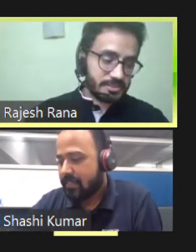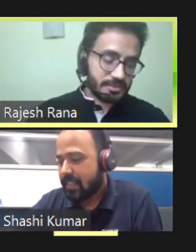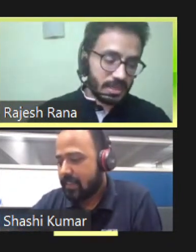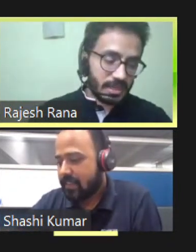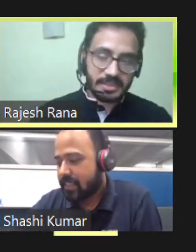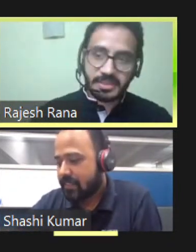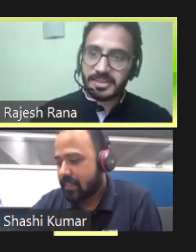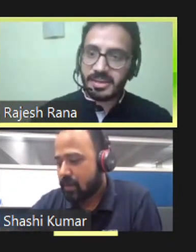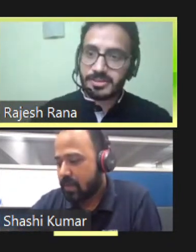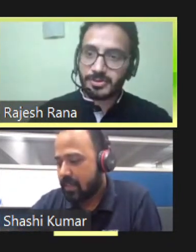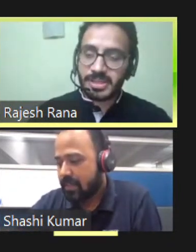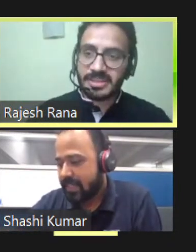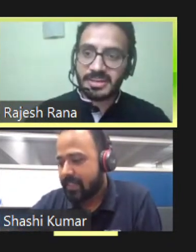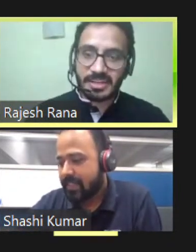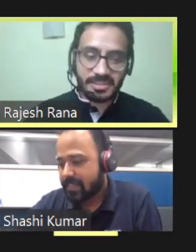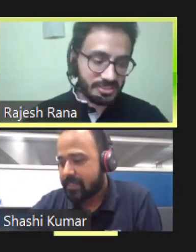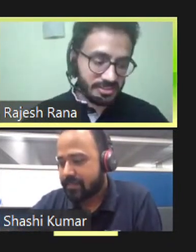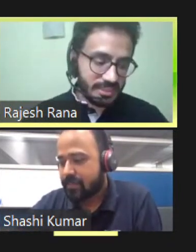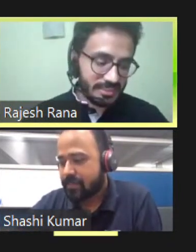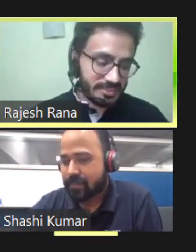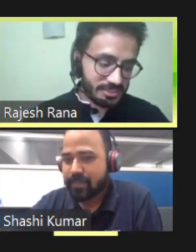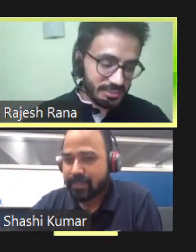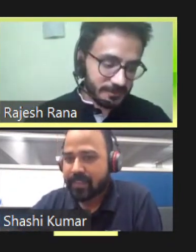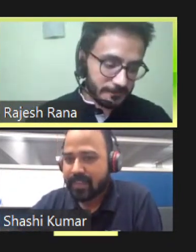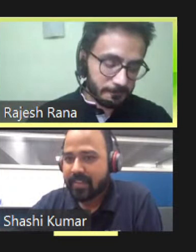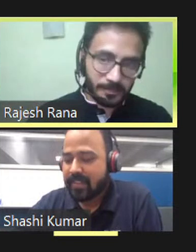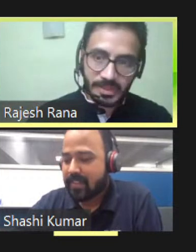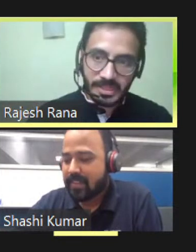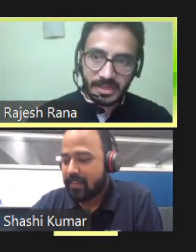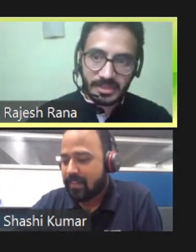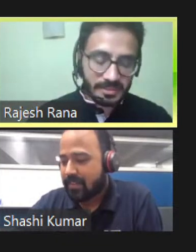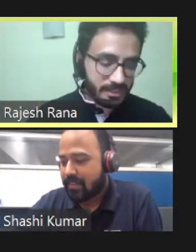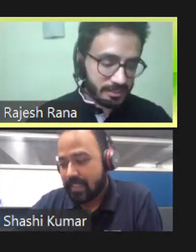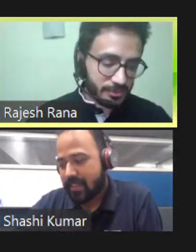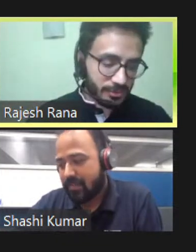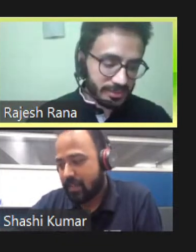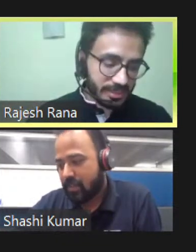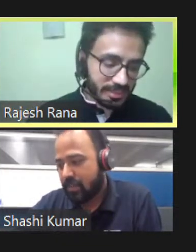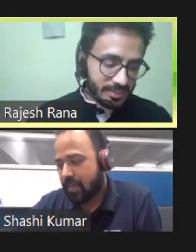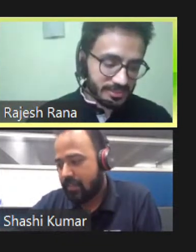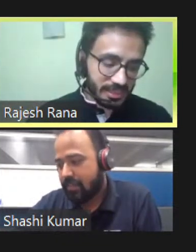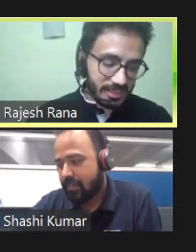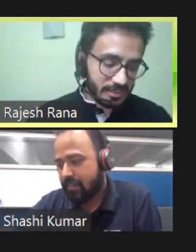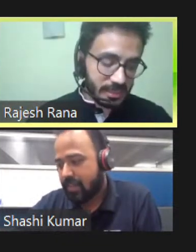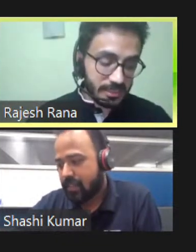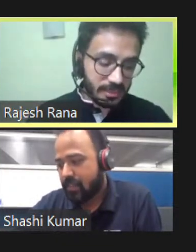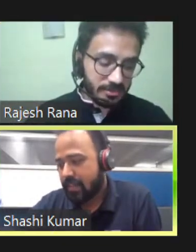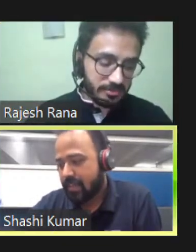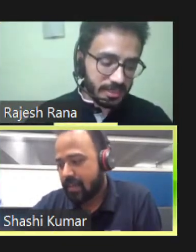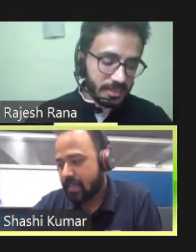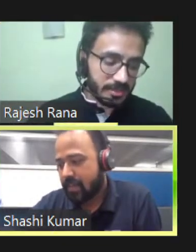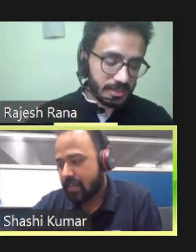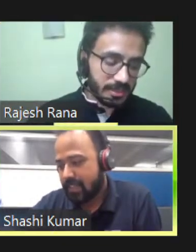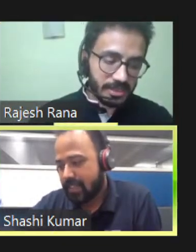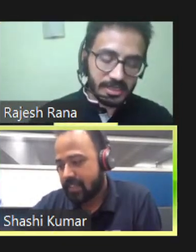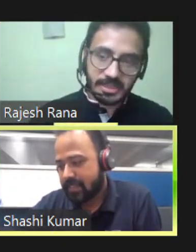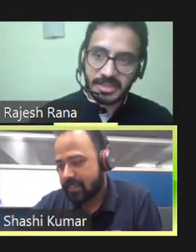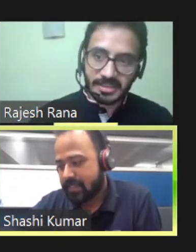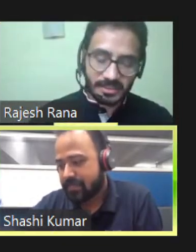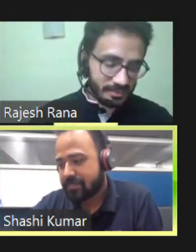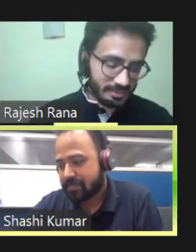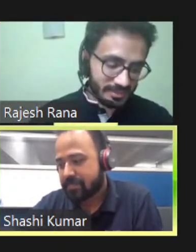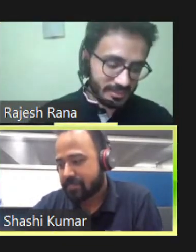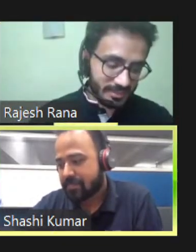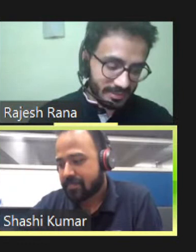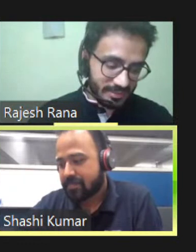Yes, Shivendra, I Shivendra think they are Kumar, throwing their yes. energy, right, Shashi? I think they Yeah, are throwing their Vasudev, energy, and Vasudev Lamia, it yes. really